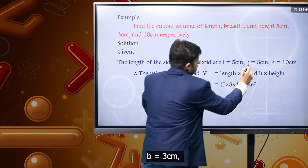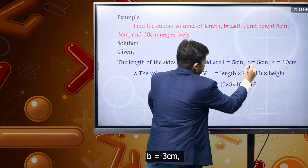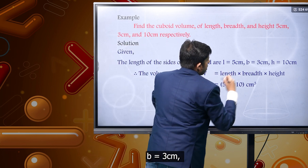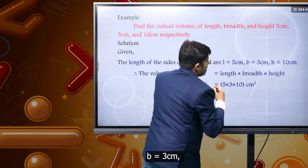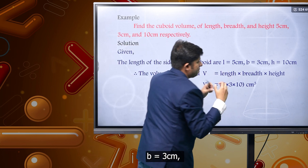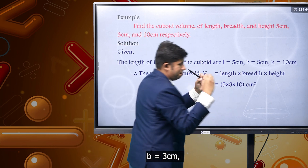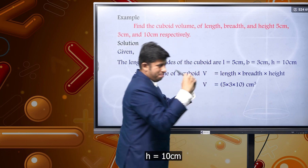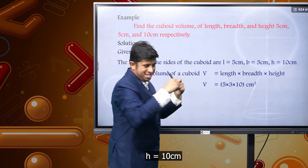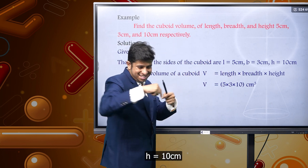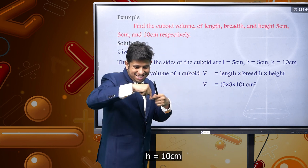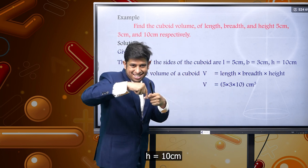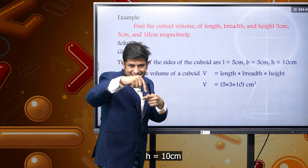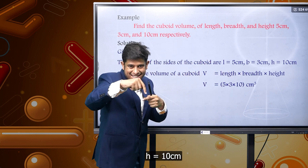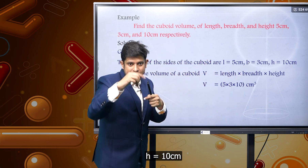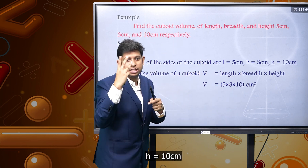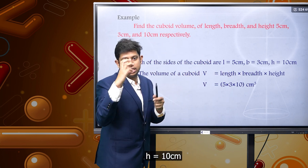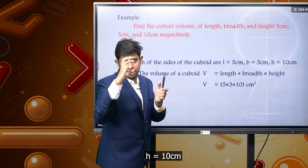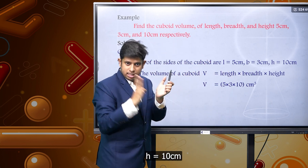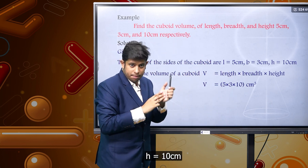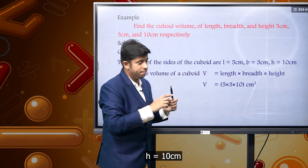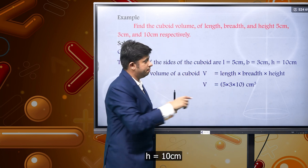cm and H is equal to 10 cm.